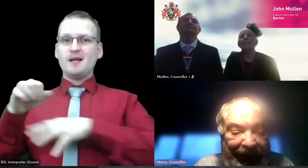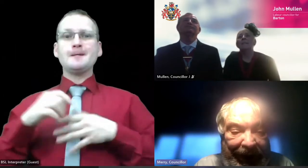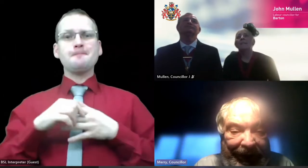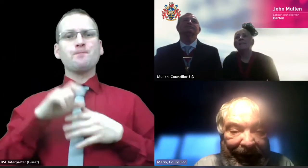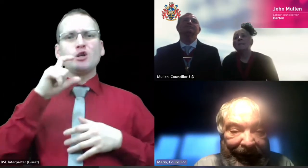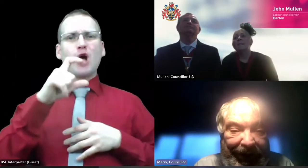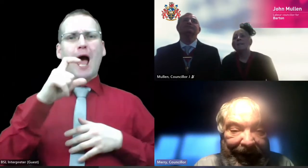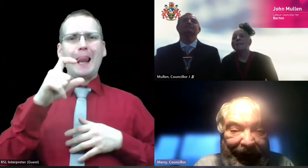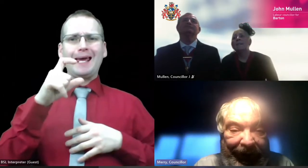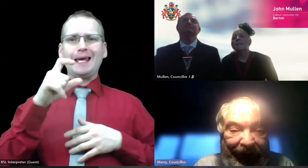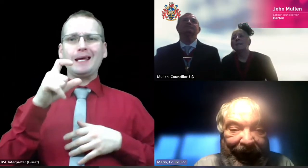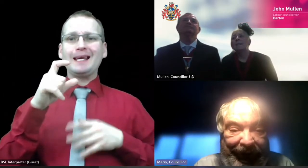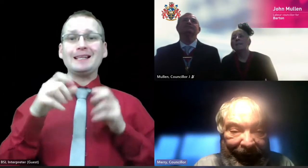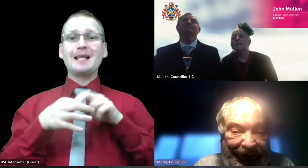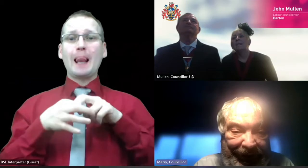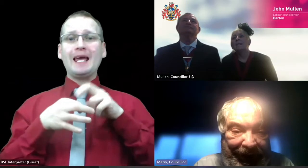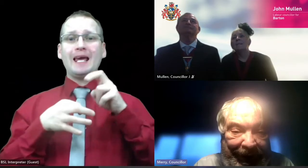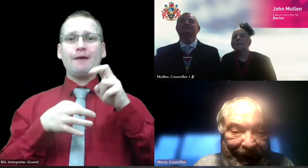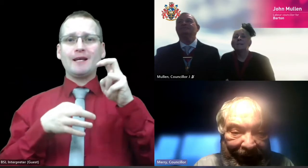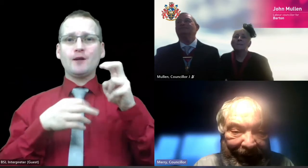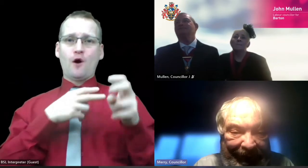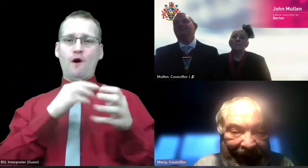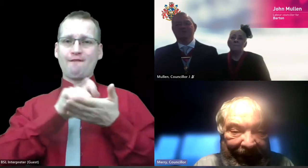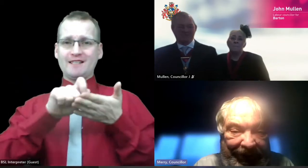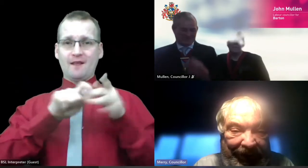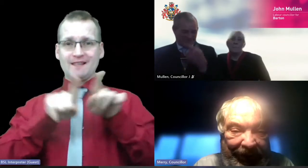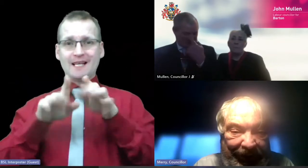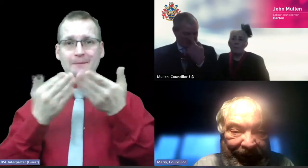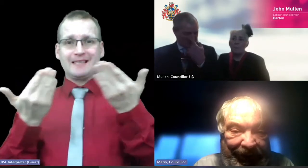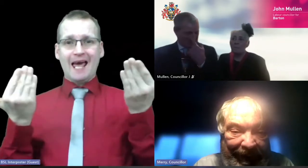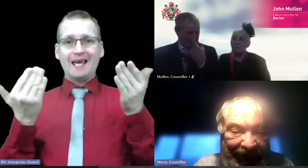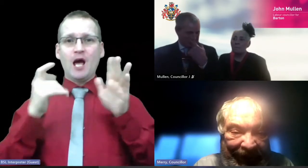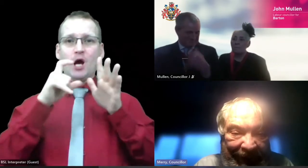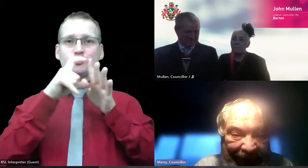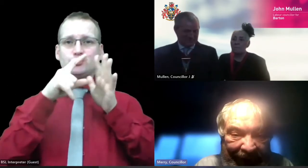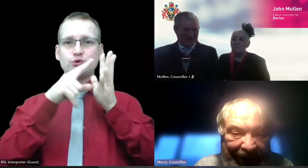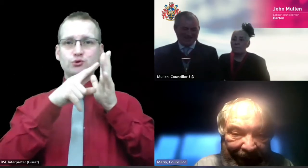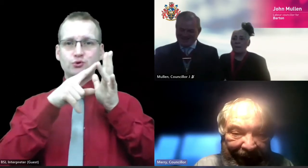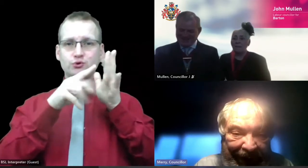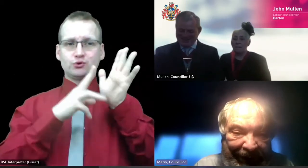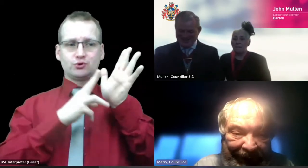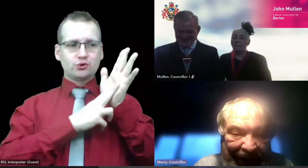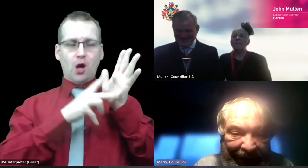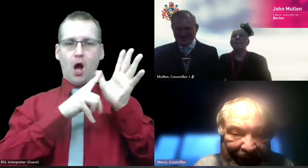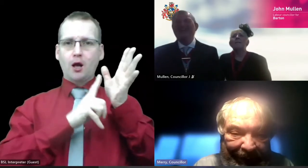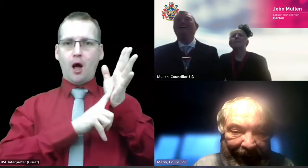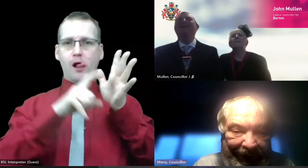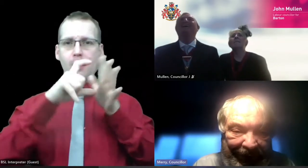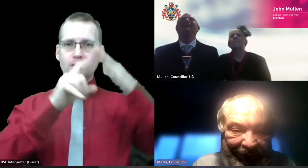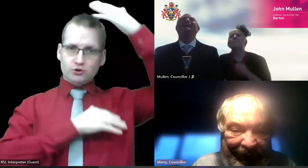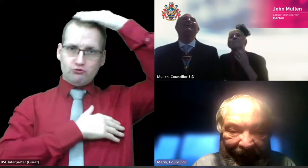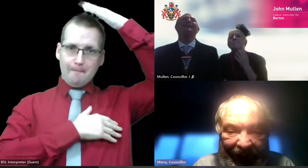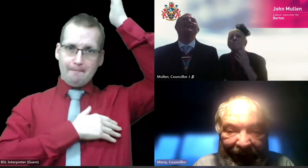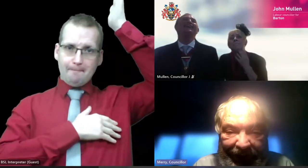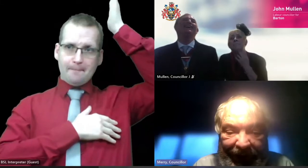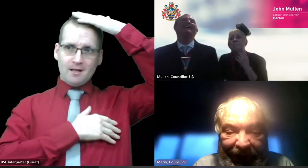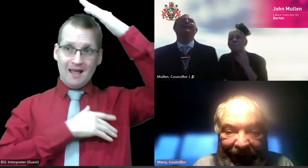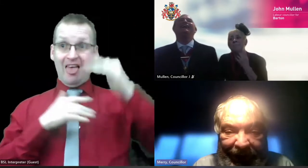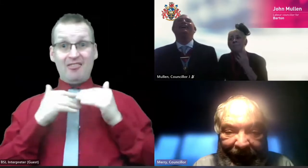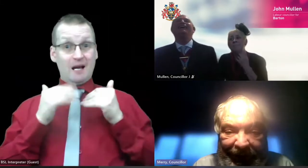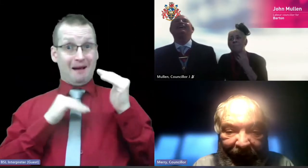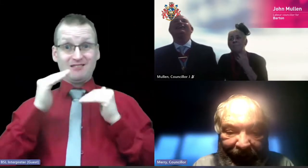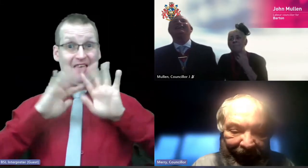Charlie, on the other hand, is leaving office on the same day as Donald Trump. And I hope there the comparison will